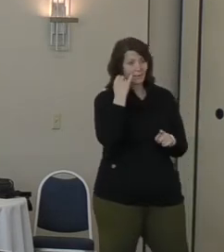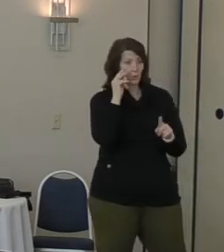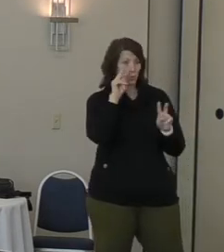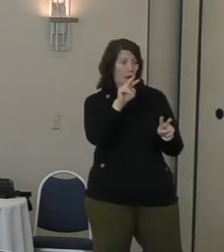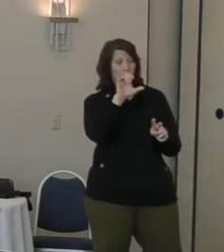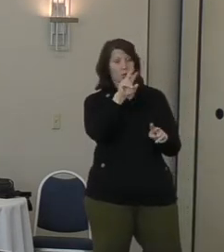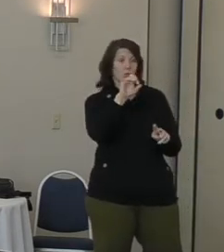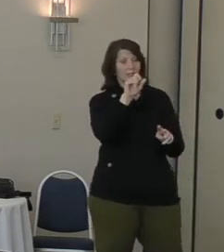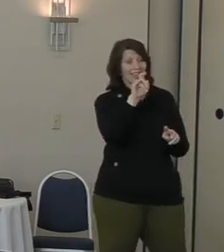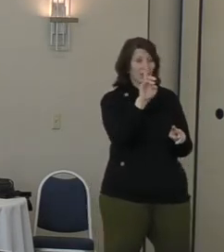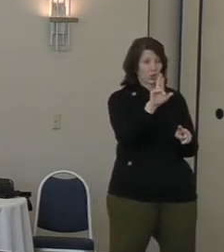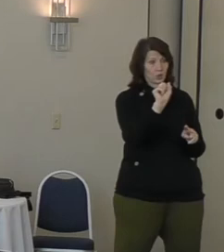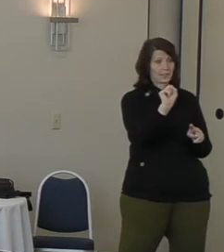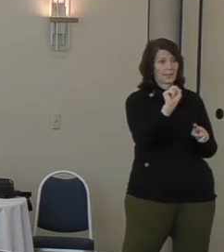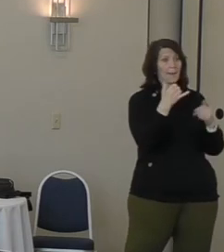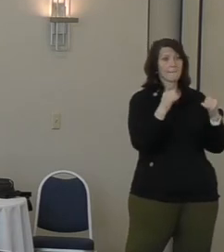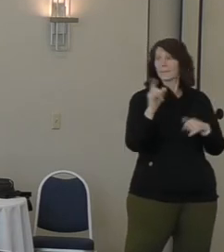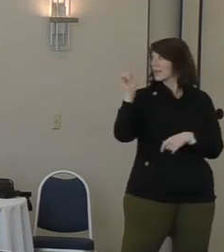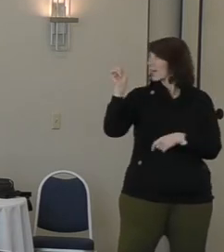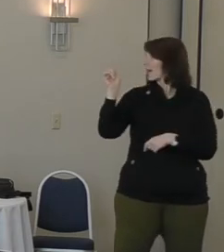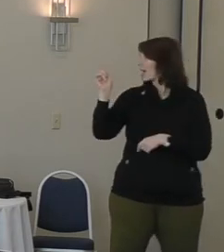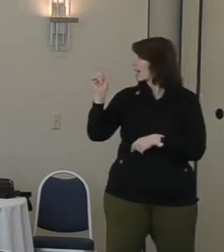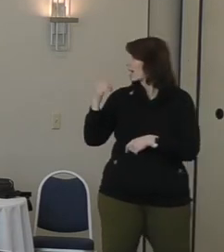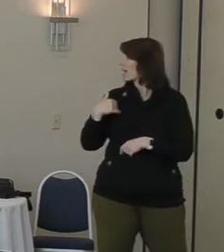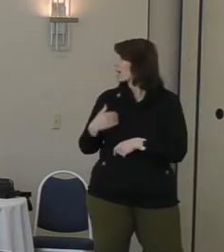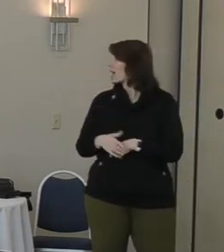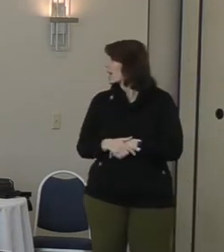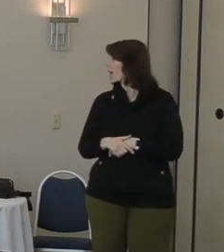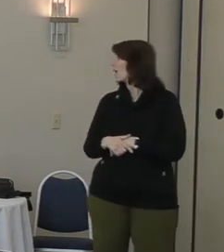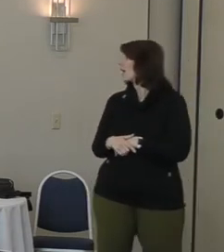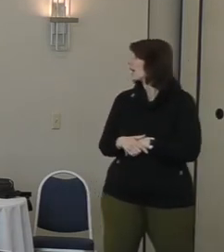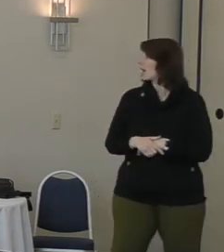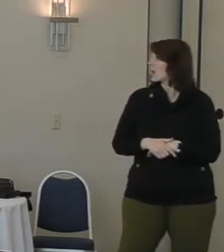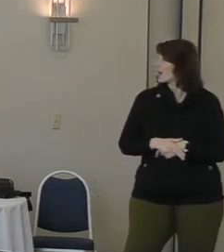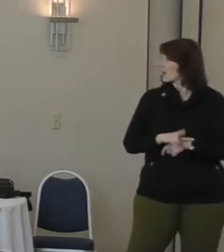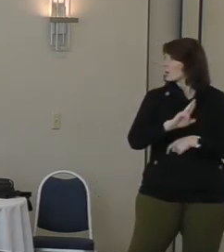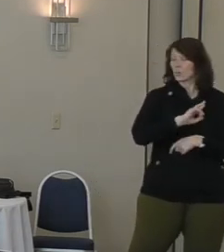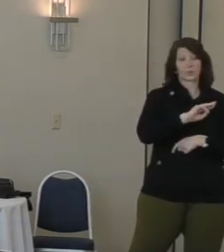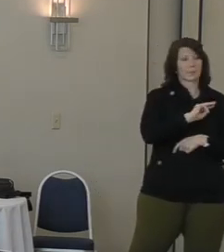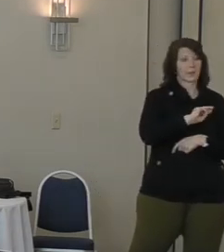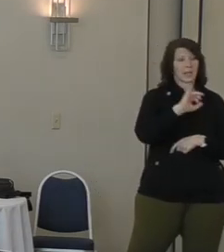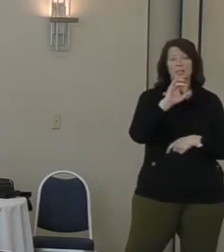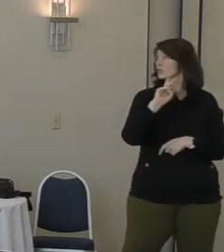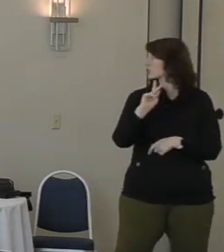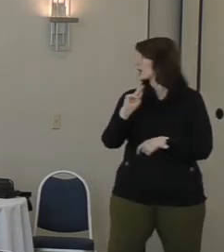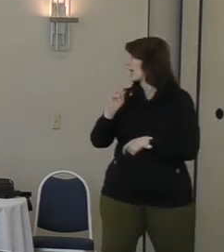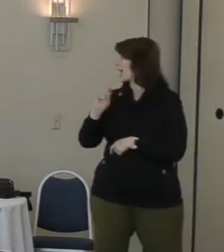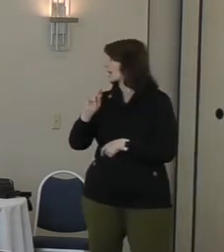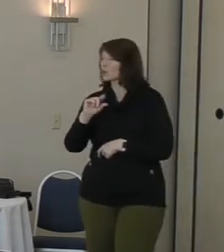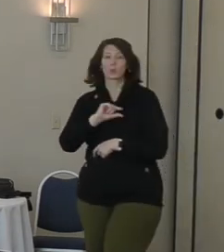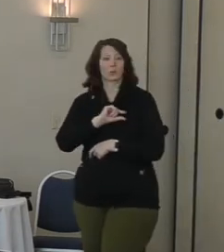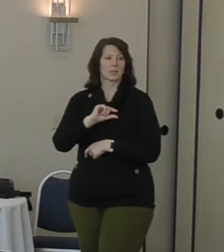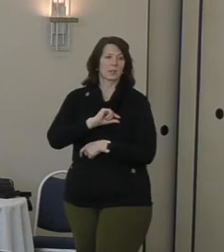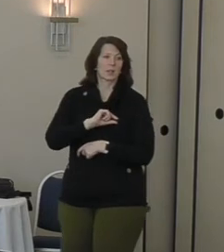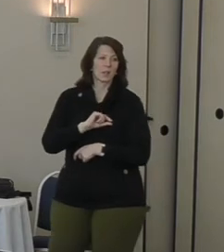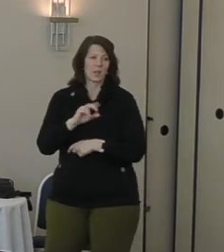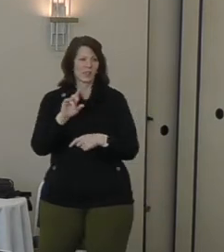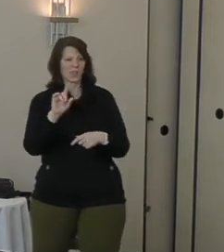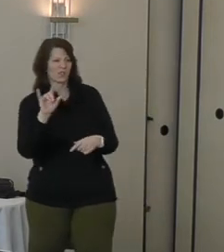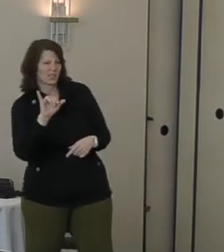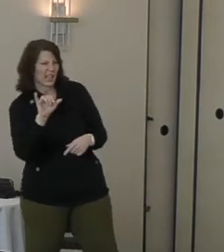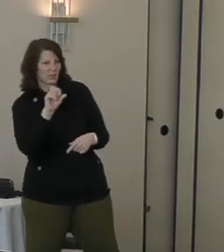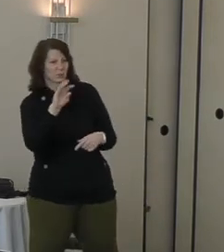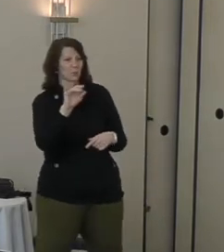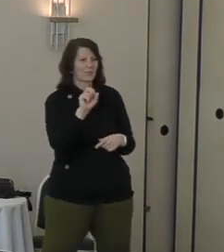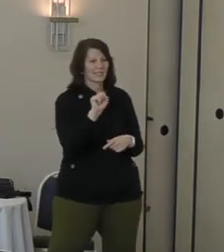watch the Crusaders play, they have Richie Moanga and Jack Goodhue, and they are basically Swiss Army knives who just float in and out